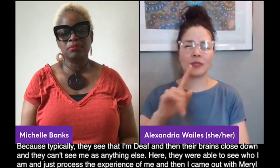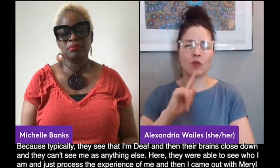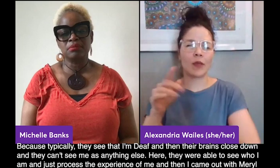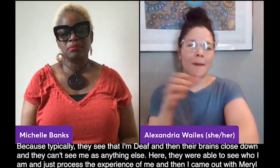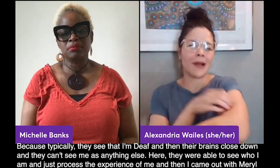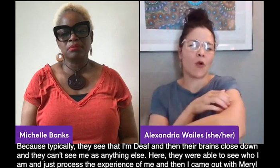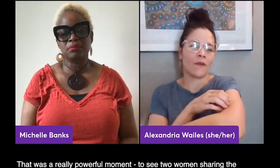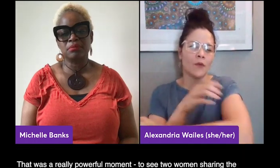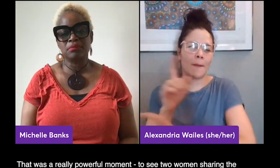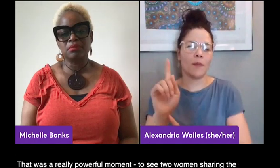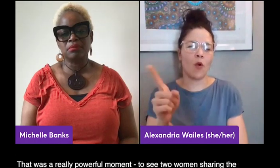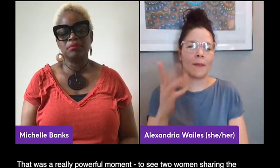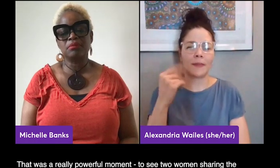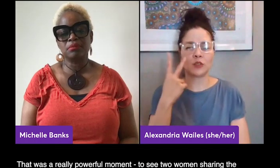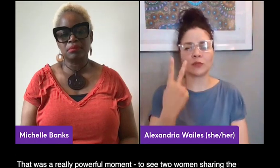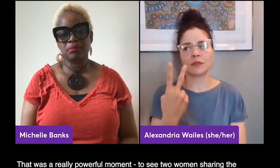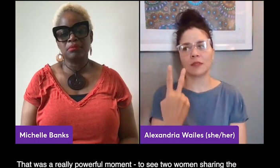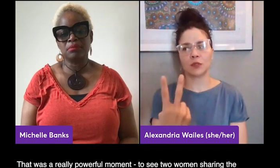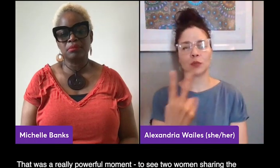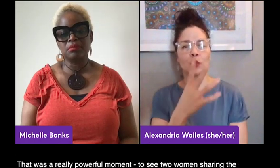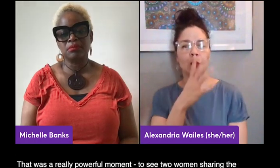That was a really powerful moment.